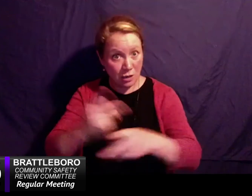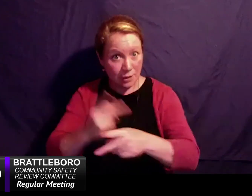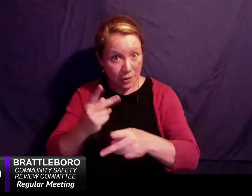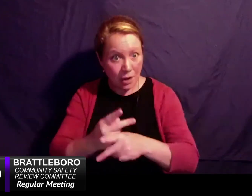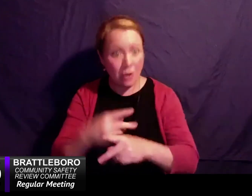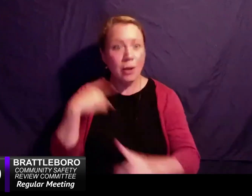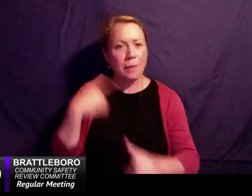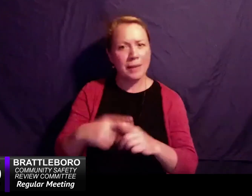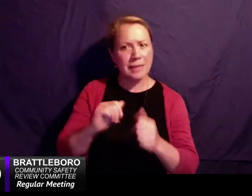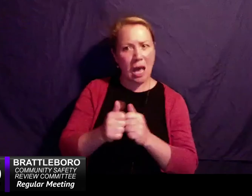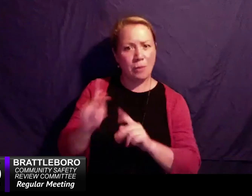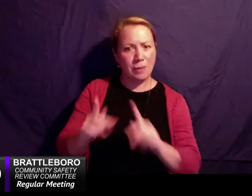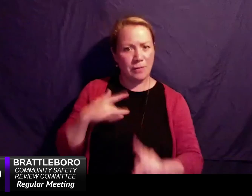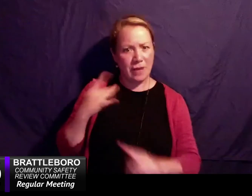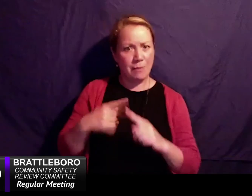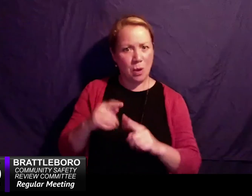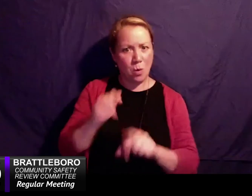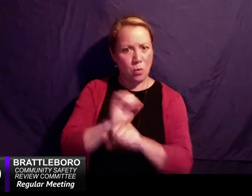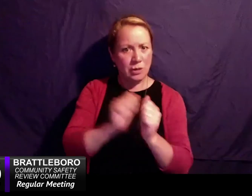doing the work together.